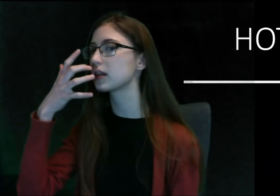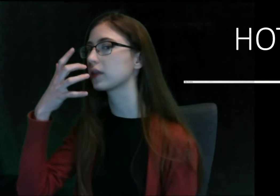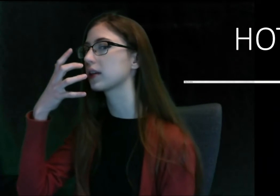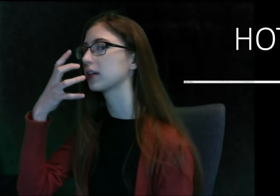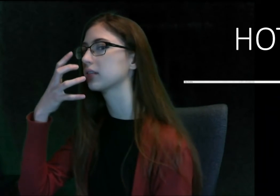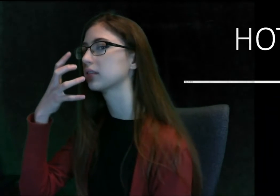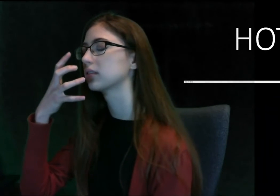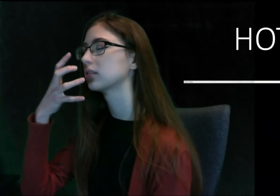there.